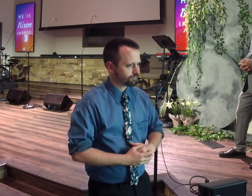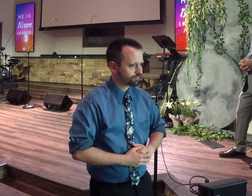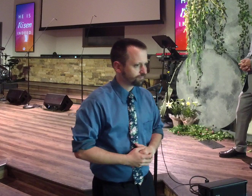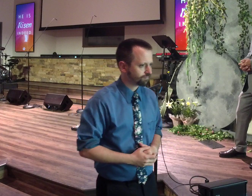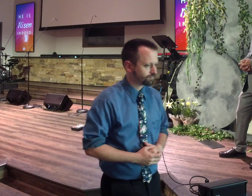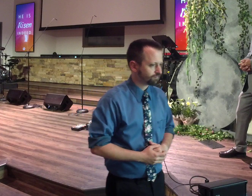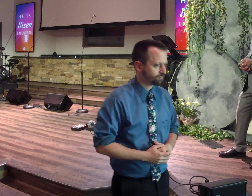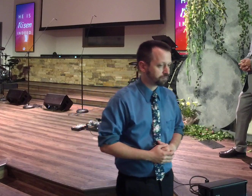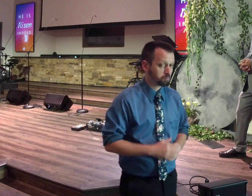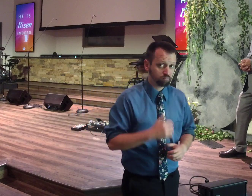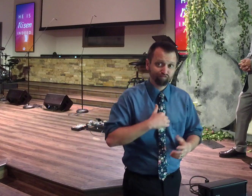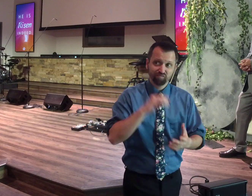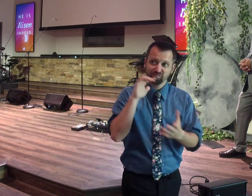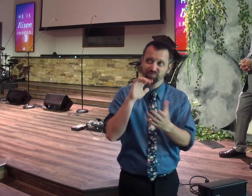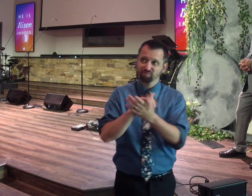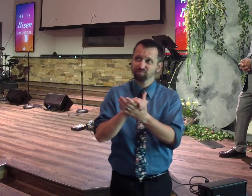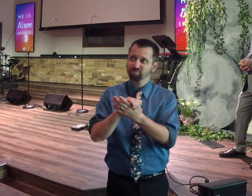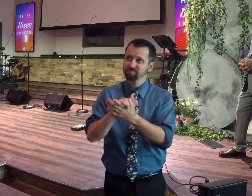But I believed in him.